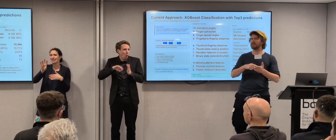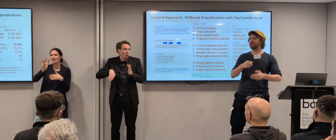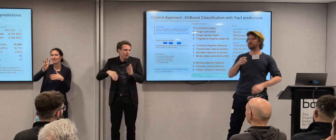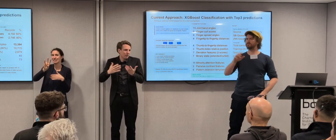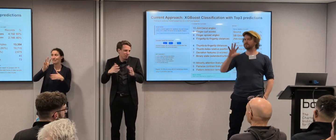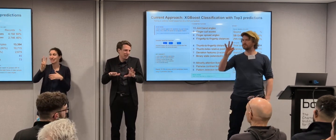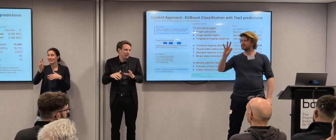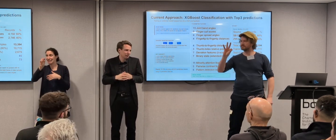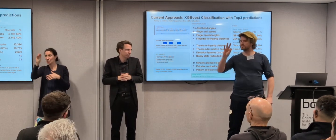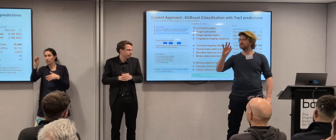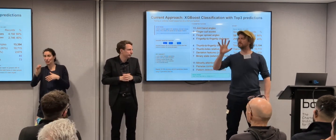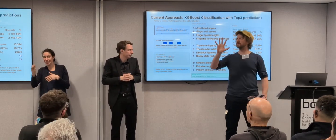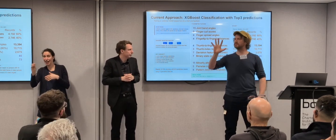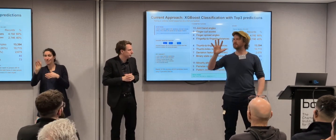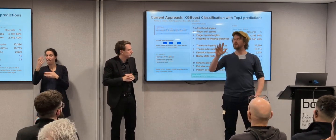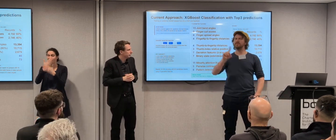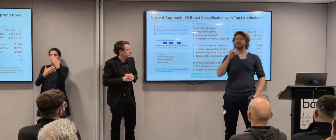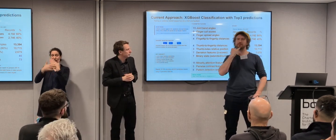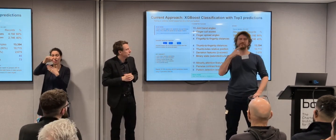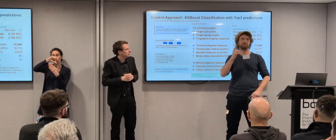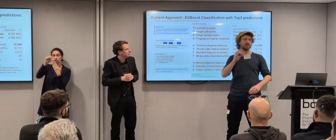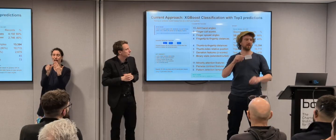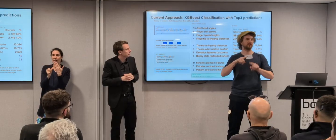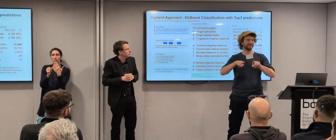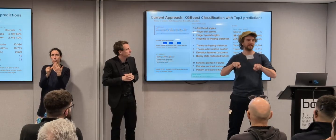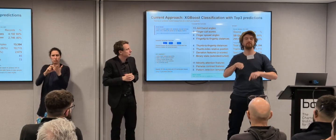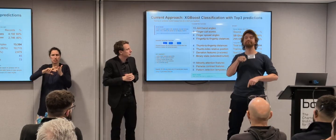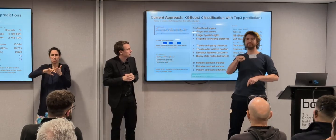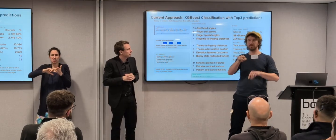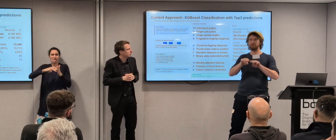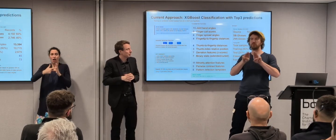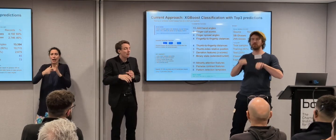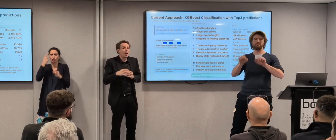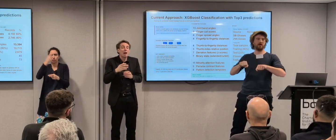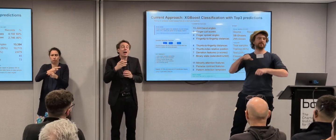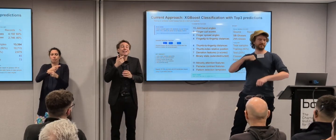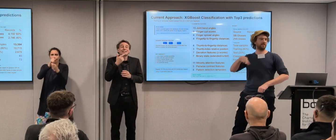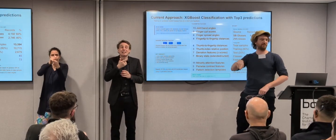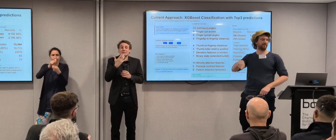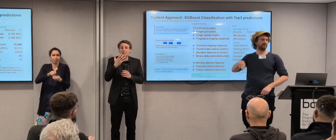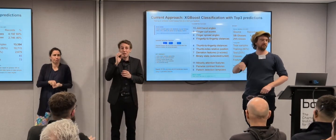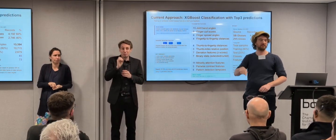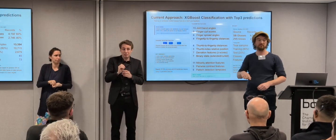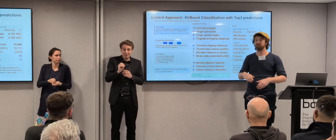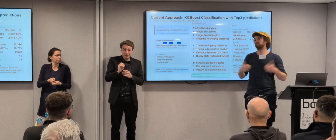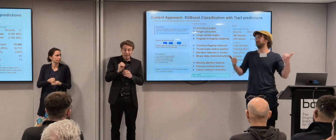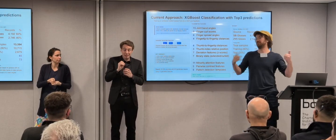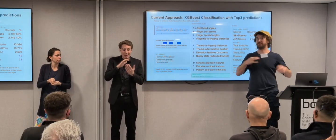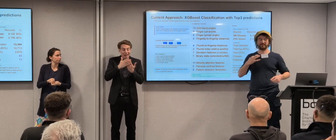76.78% of the hand shapes are defined accurately.